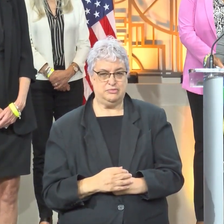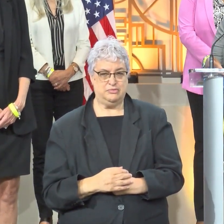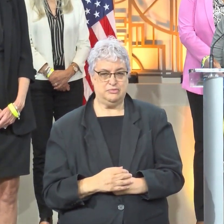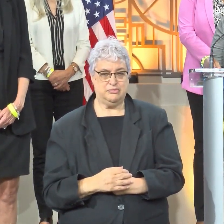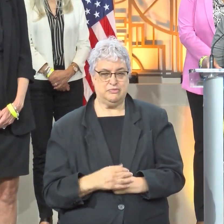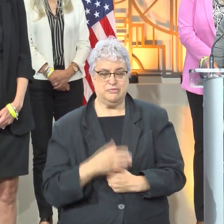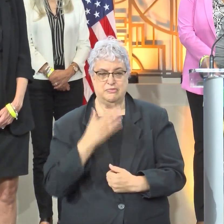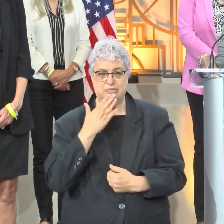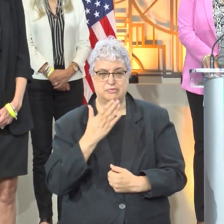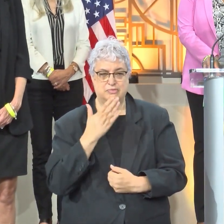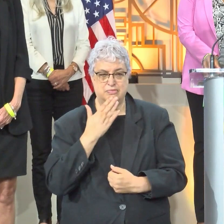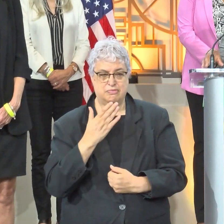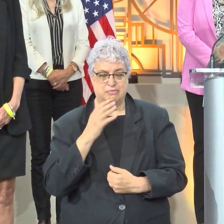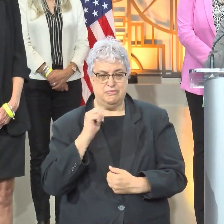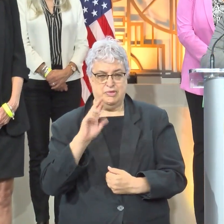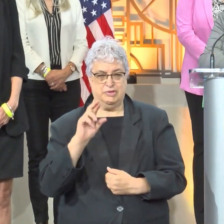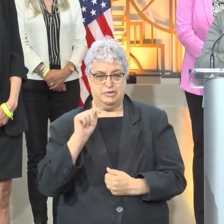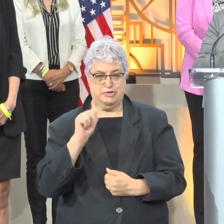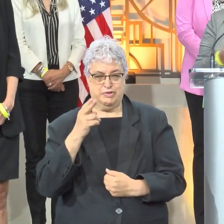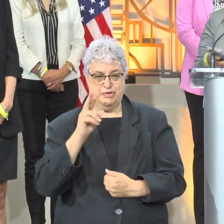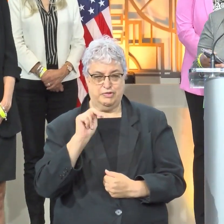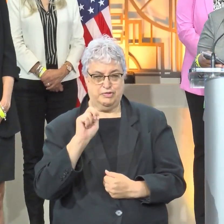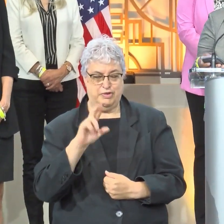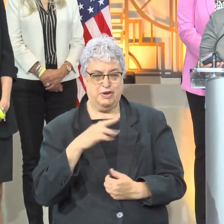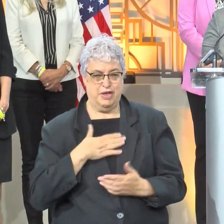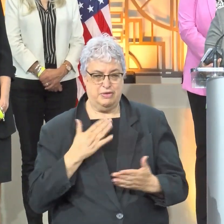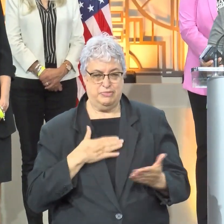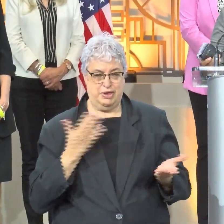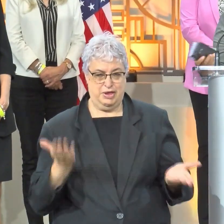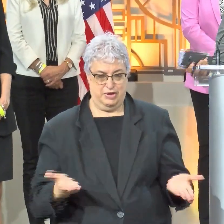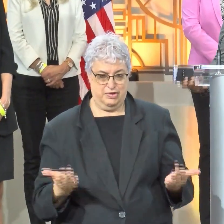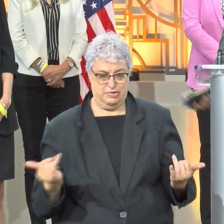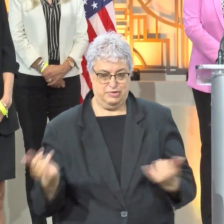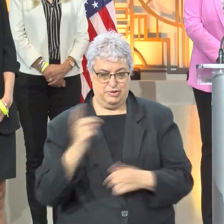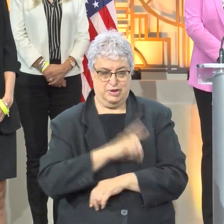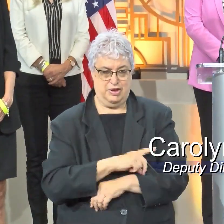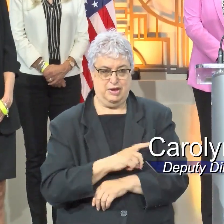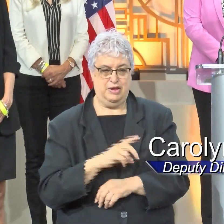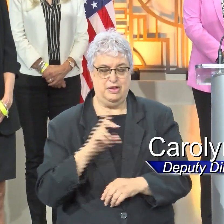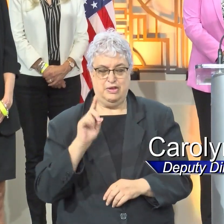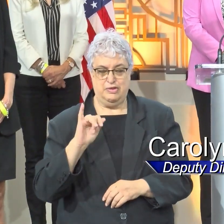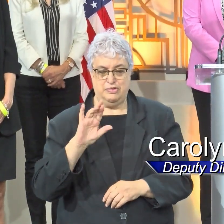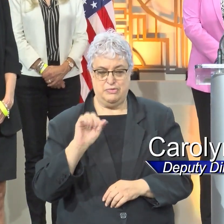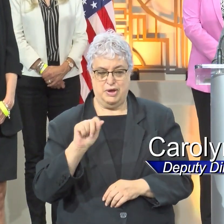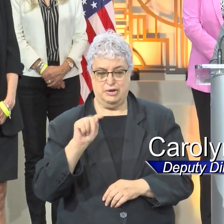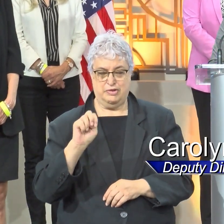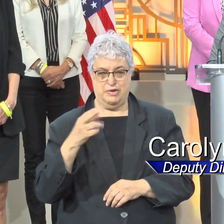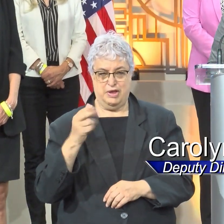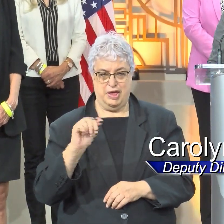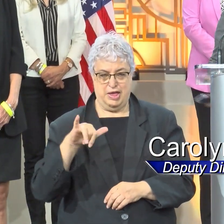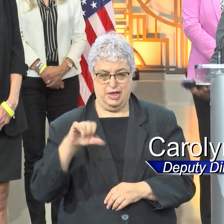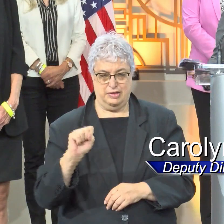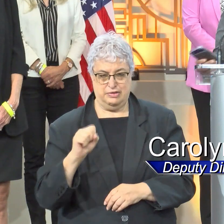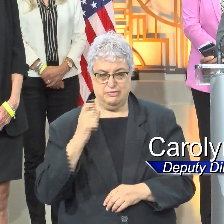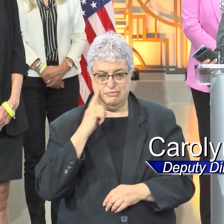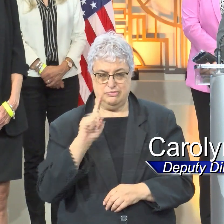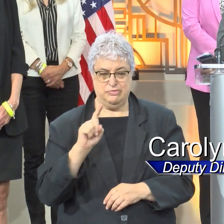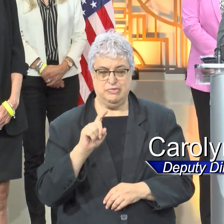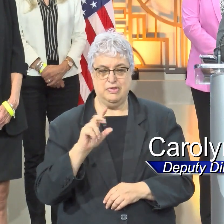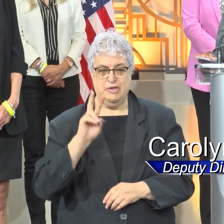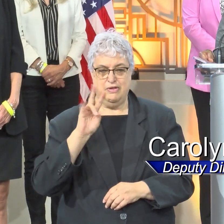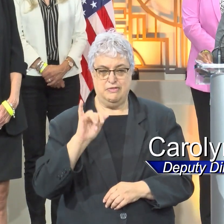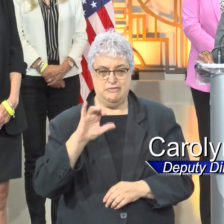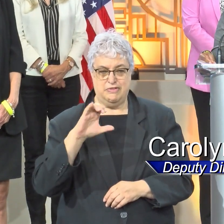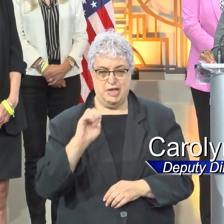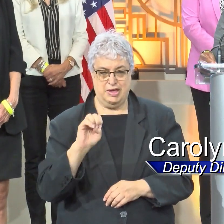Thank you, Mayor Turner, and I'm happy to be here this afternoon. On behalf of Director Hayes, we want to give a big thanks to Vice Mayor Pro Tem